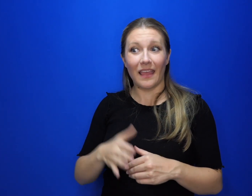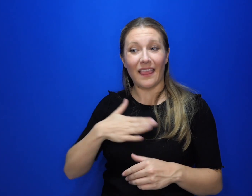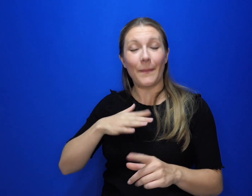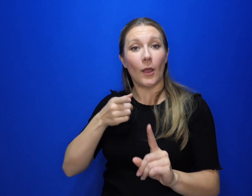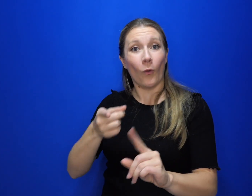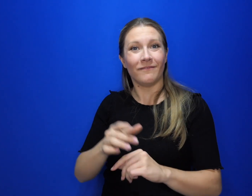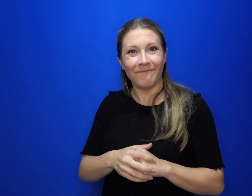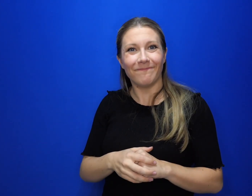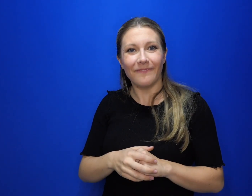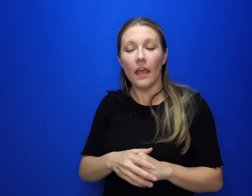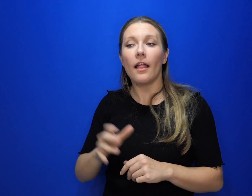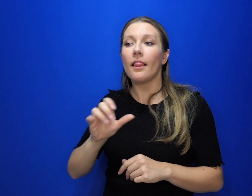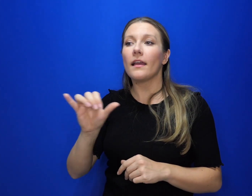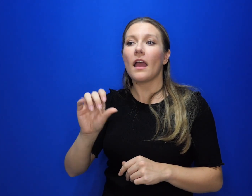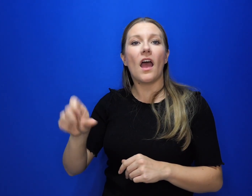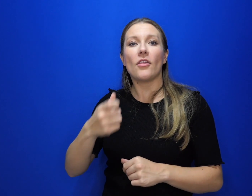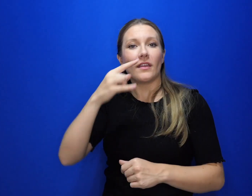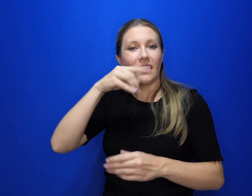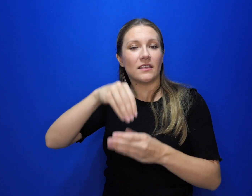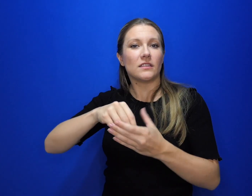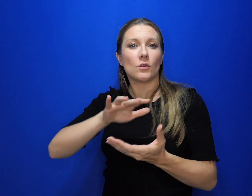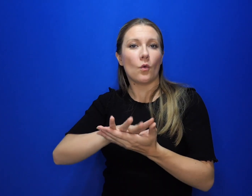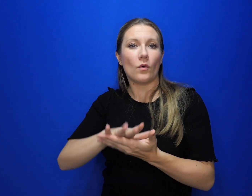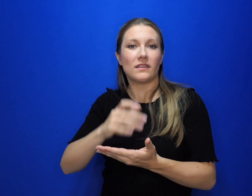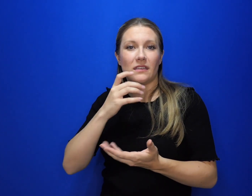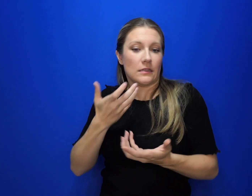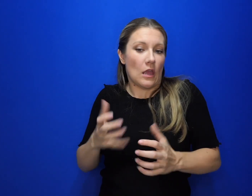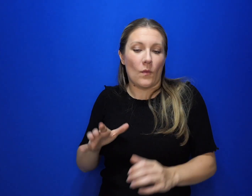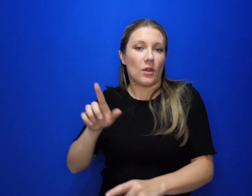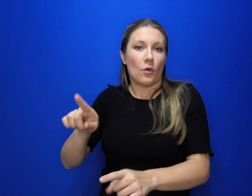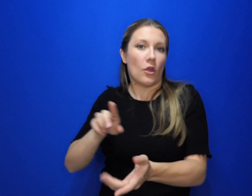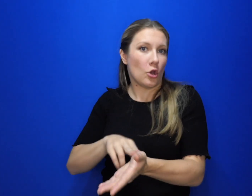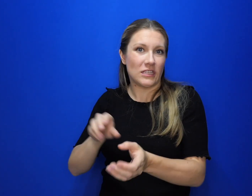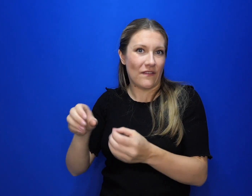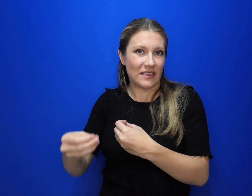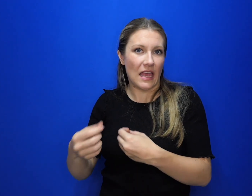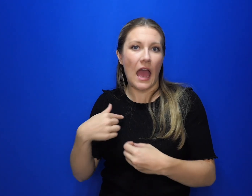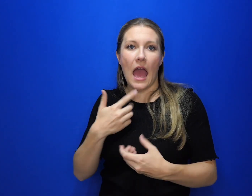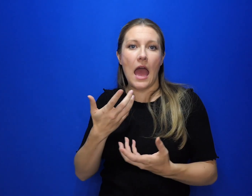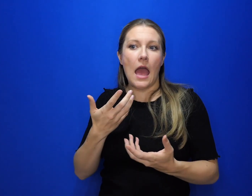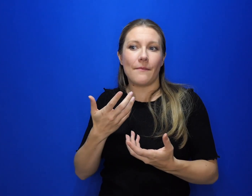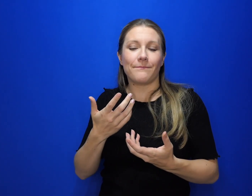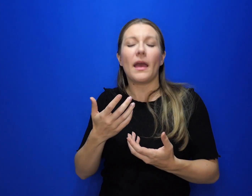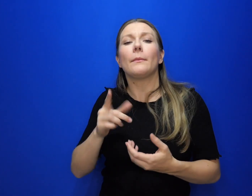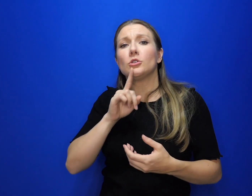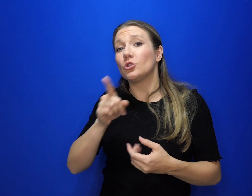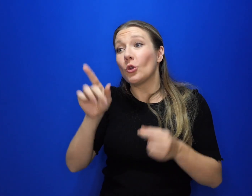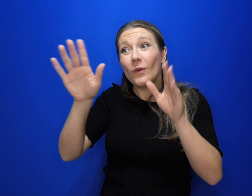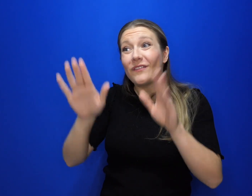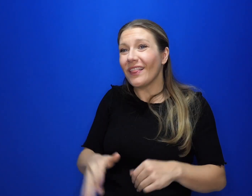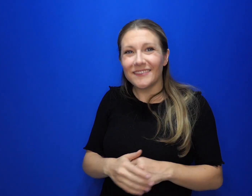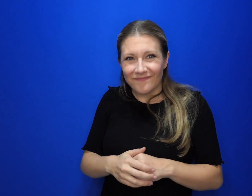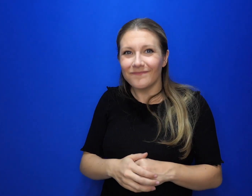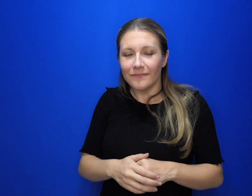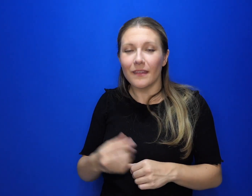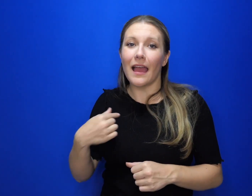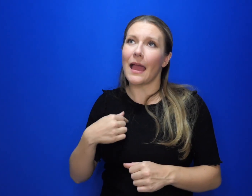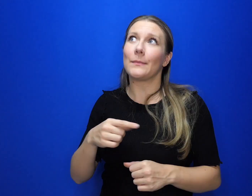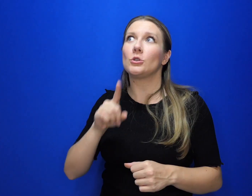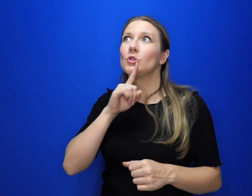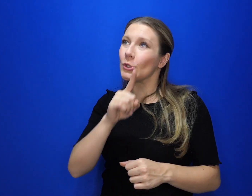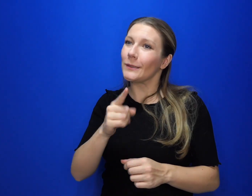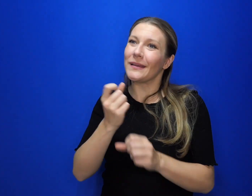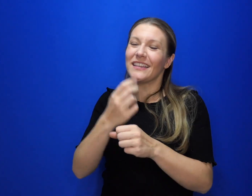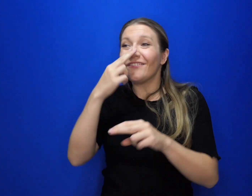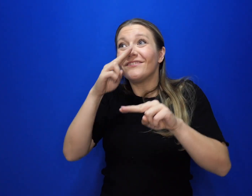shooting for. Okay. Just like every other kid in the school does not want to end up in the nurse's office. I don't, I'm sure you're wonderful. I bet you make it fun